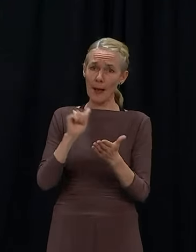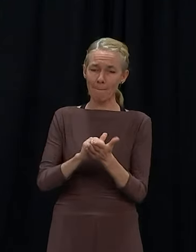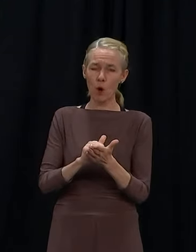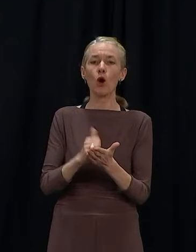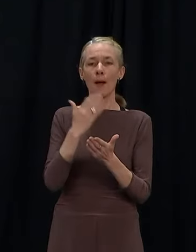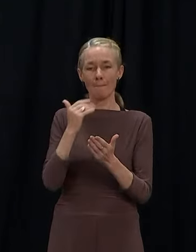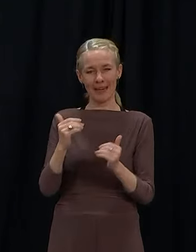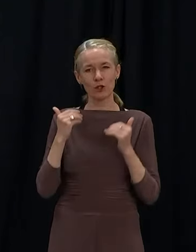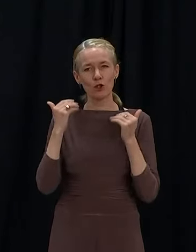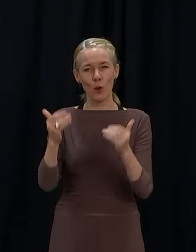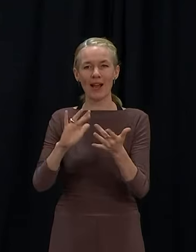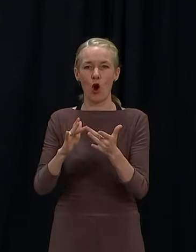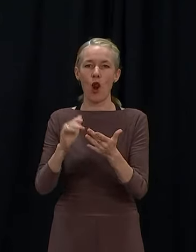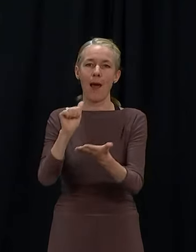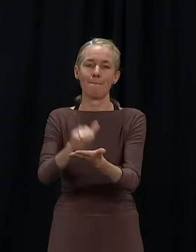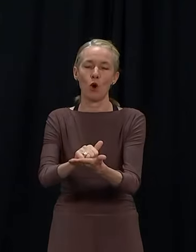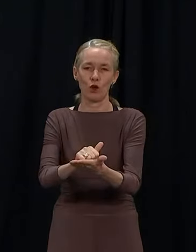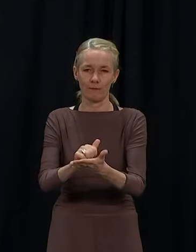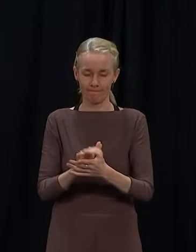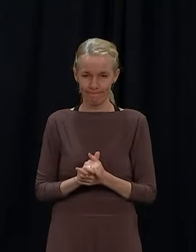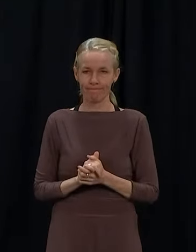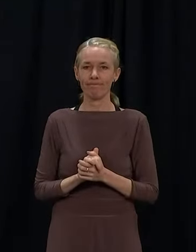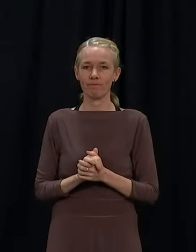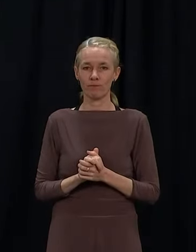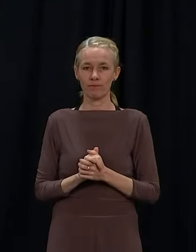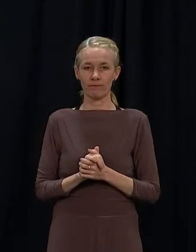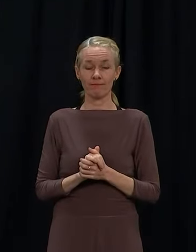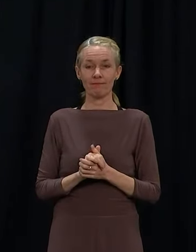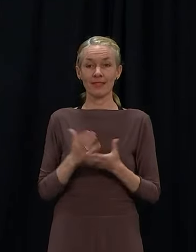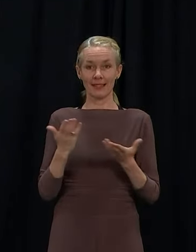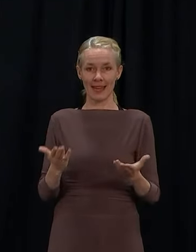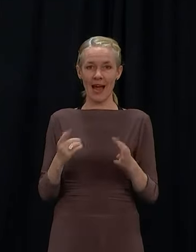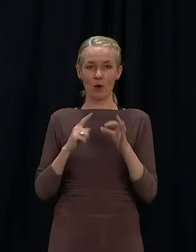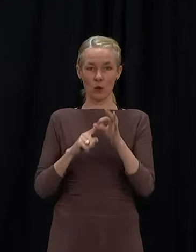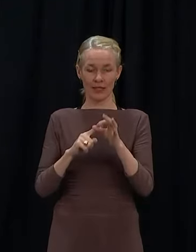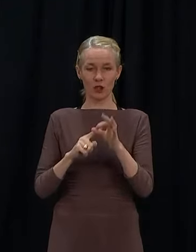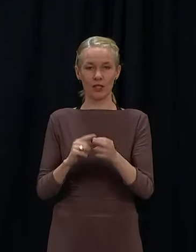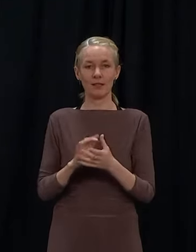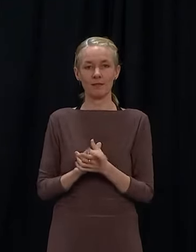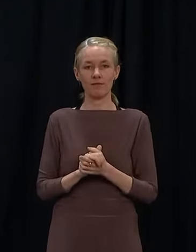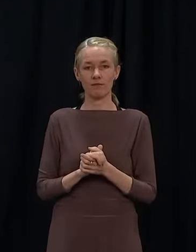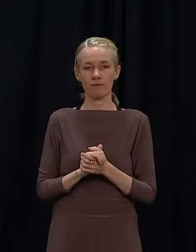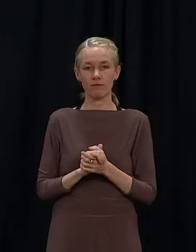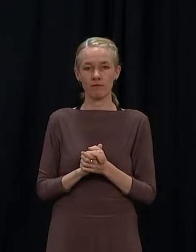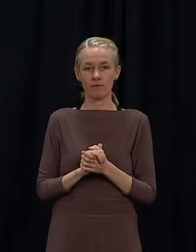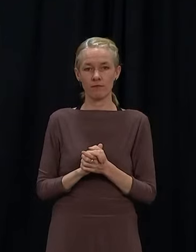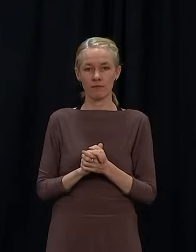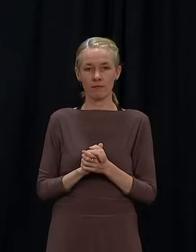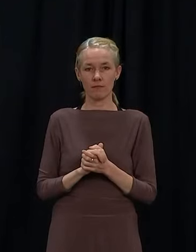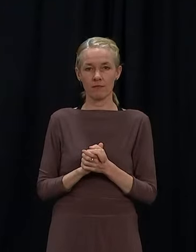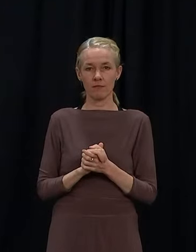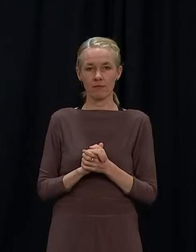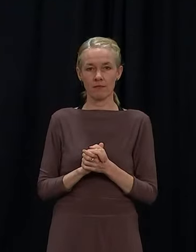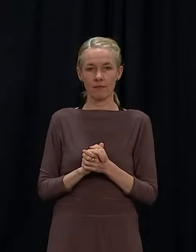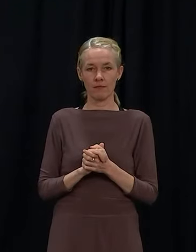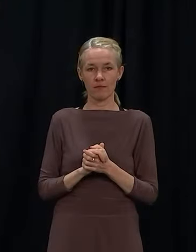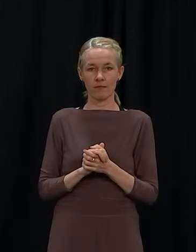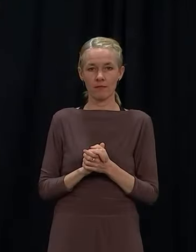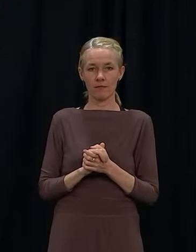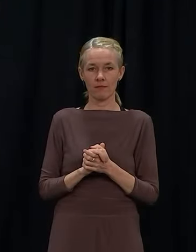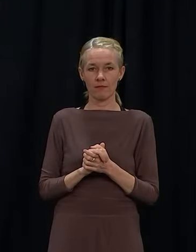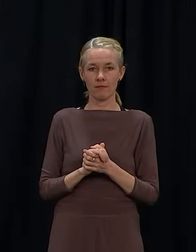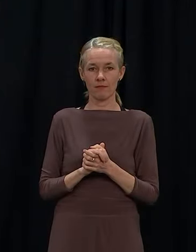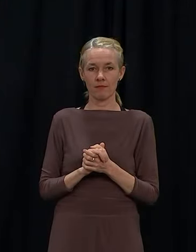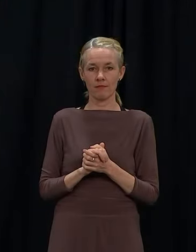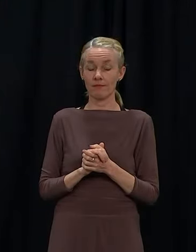play their part. We're now happy to take questions. Yeah, Gina, and then Mikey. Given you said that Delta is infectious